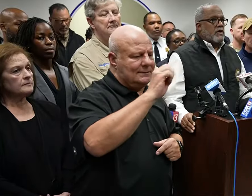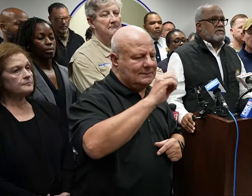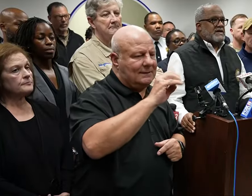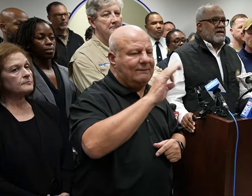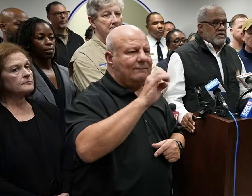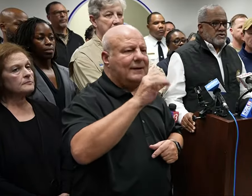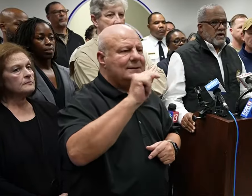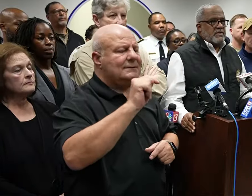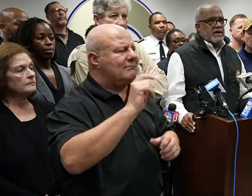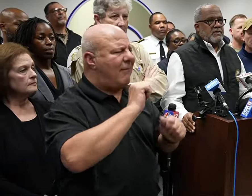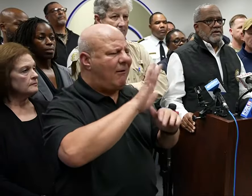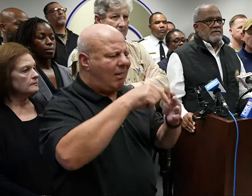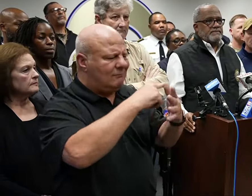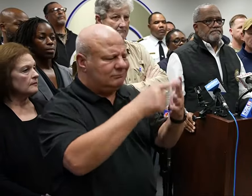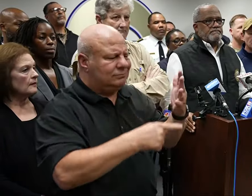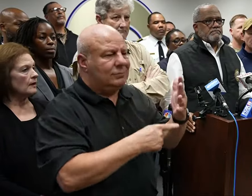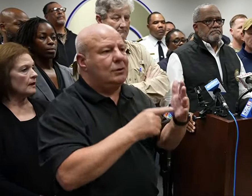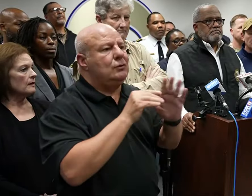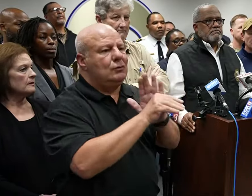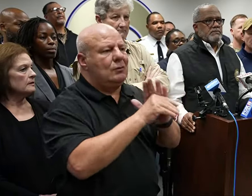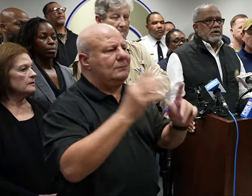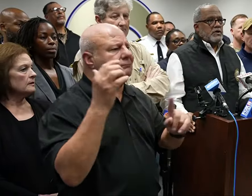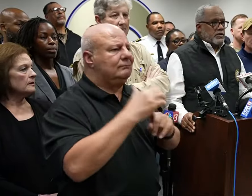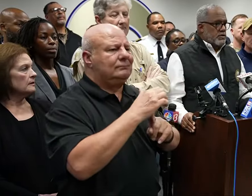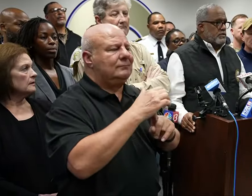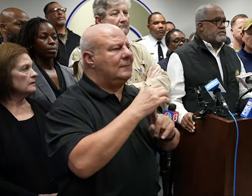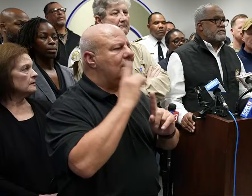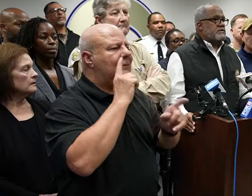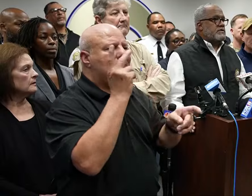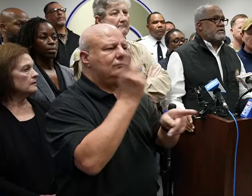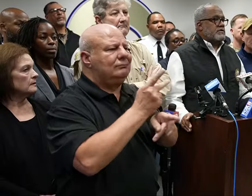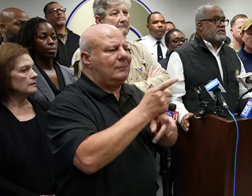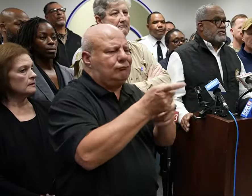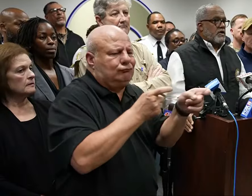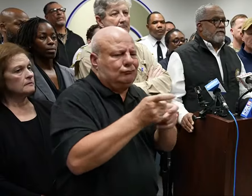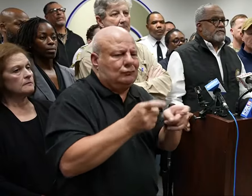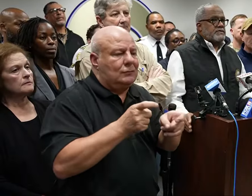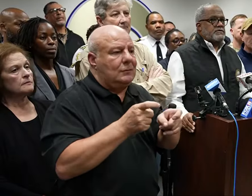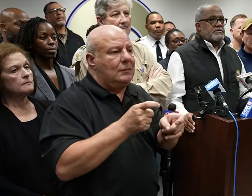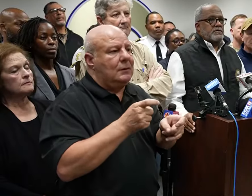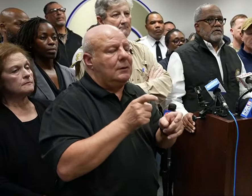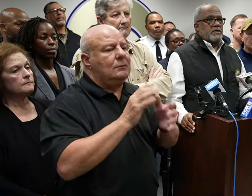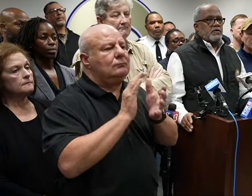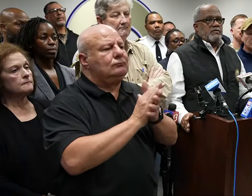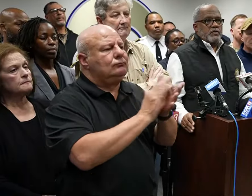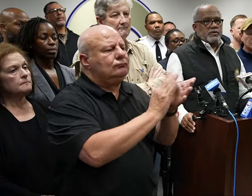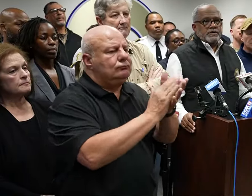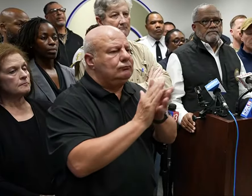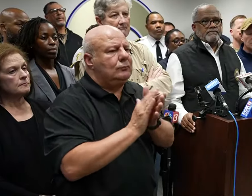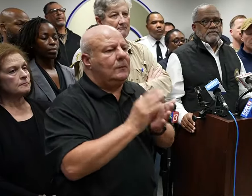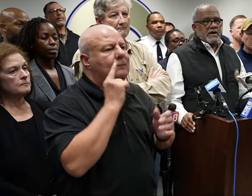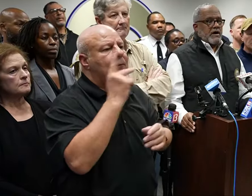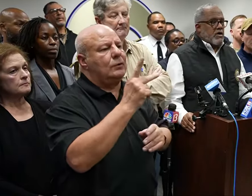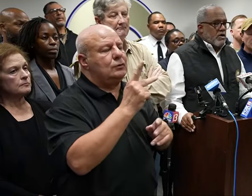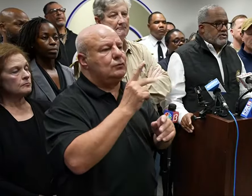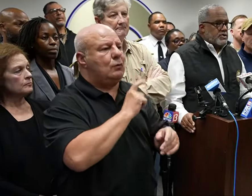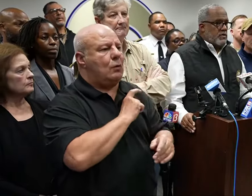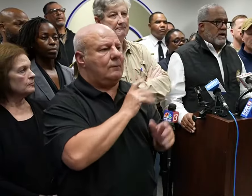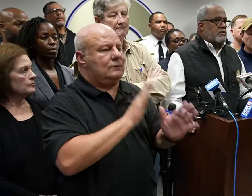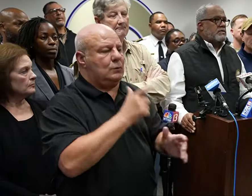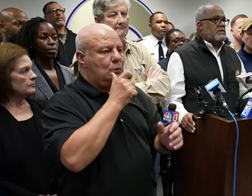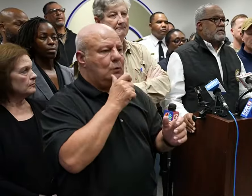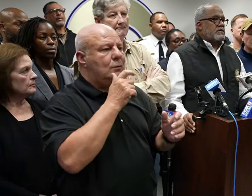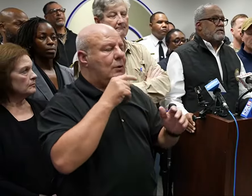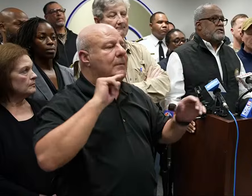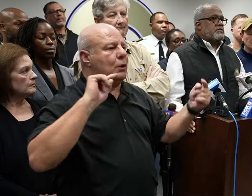in New Orleans and in the surrounding area. Kudos to those two officers who've been wounded. Our hearts go